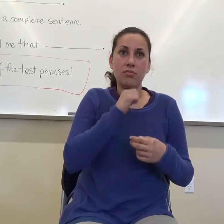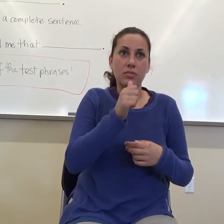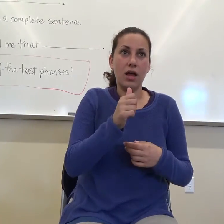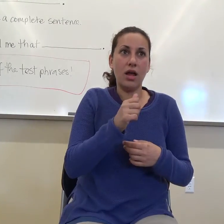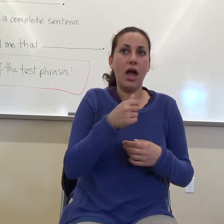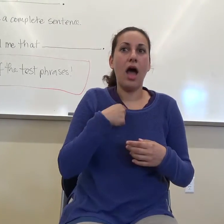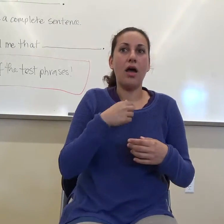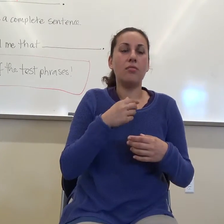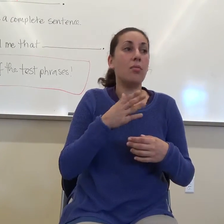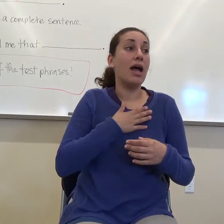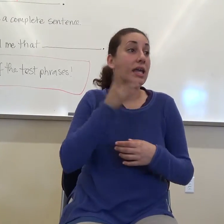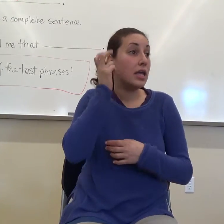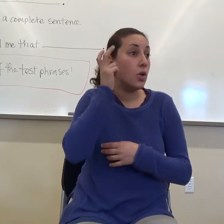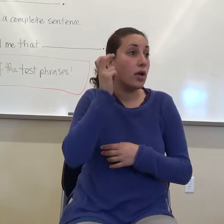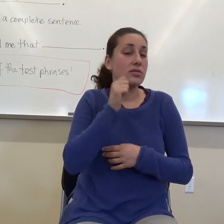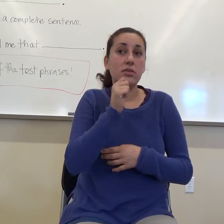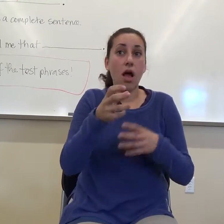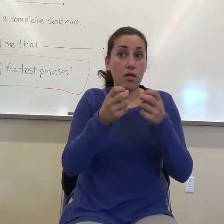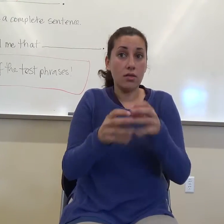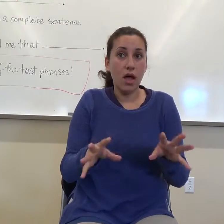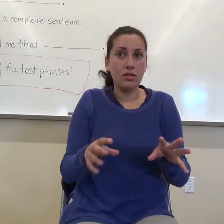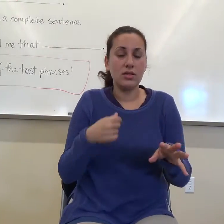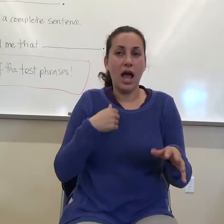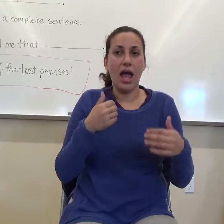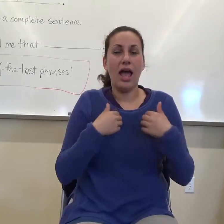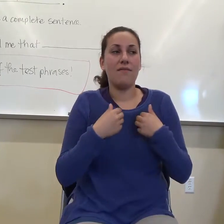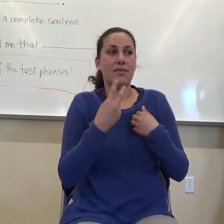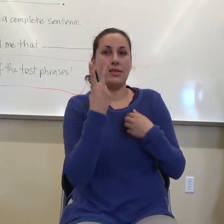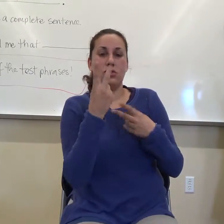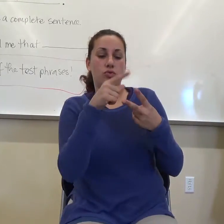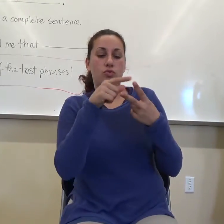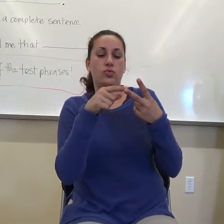another vocabulary word for you. I have these two things.